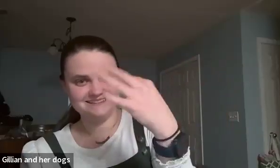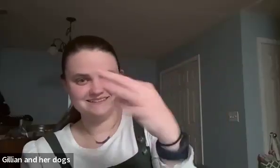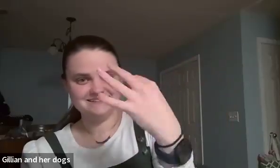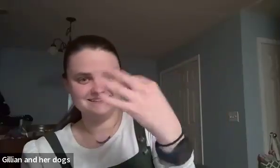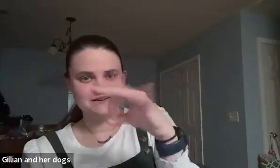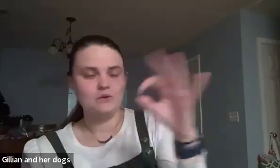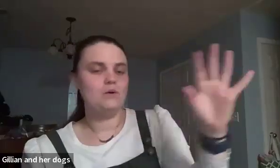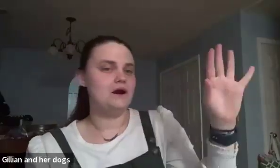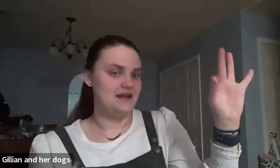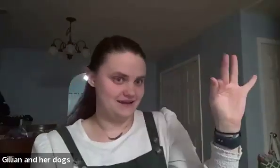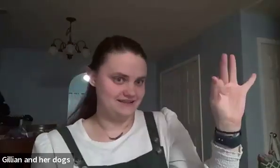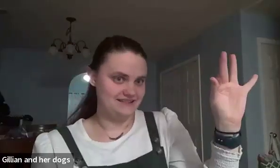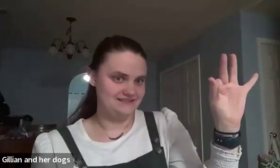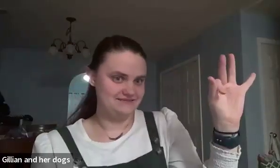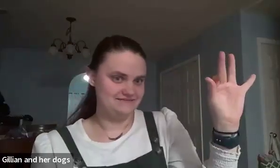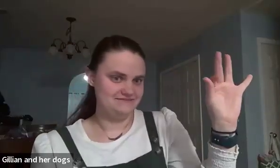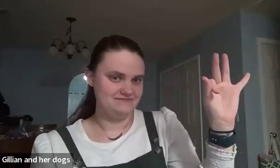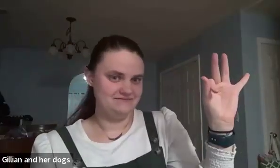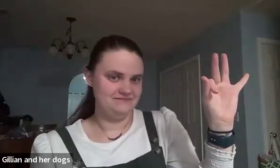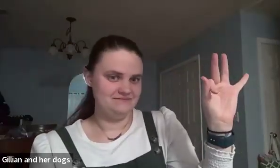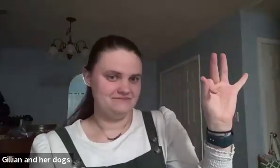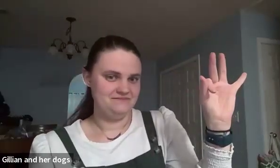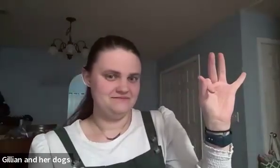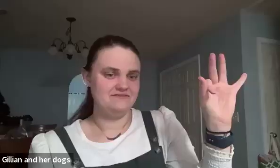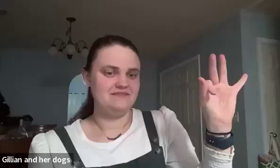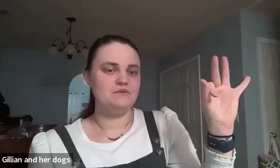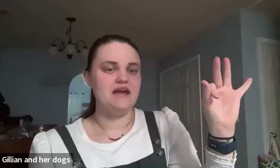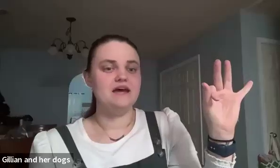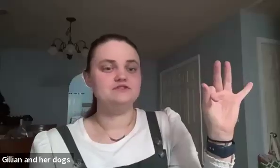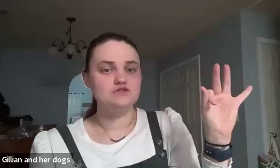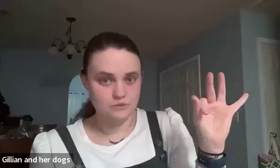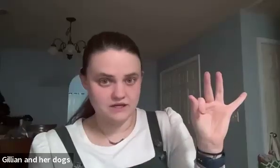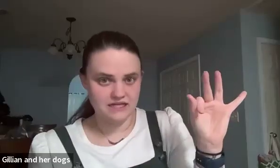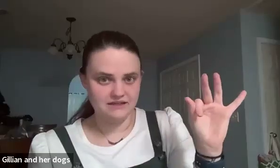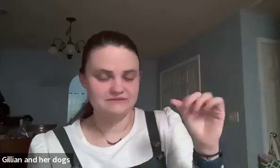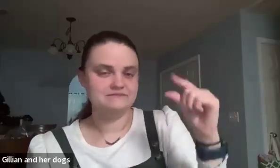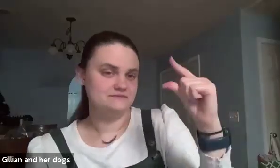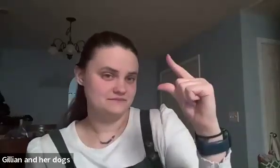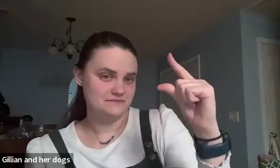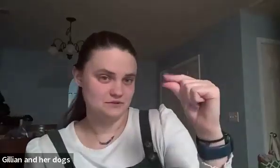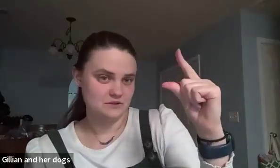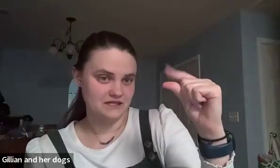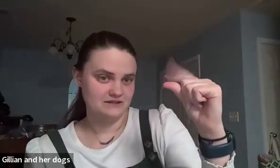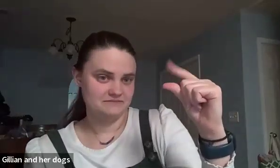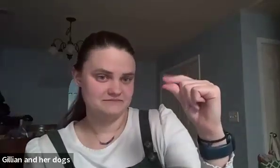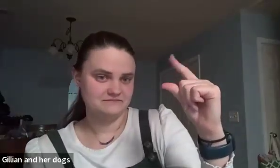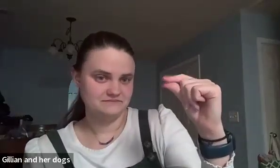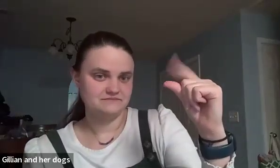19 or 19. Then we had 20, 20.